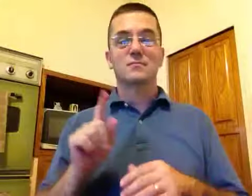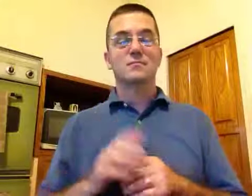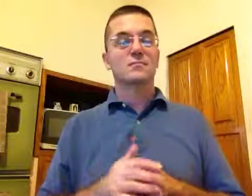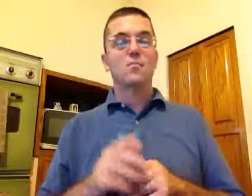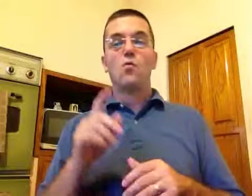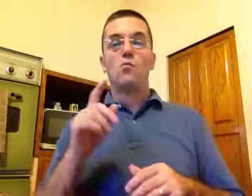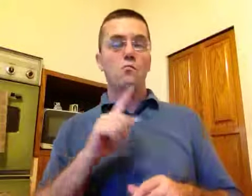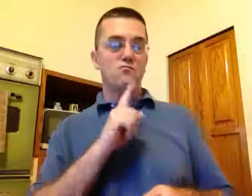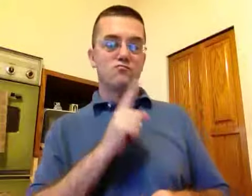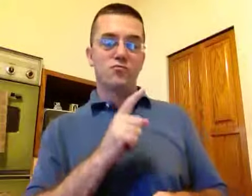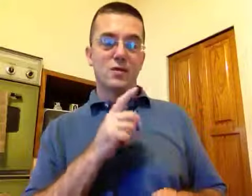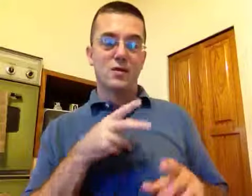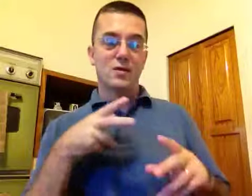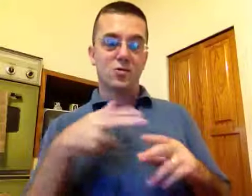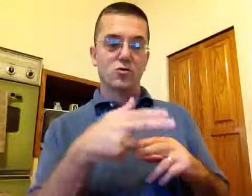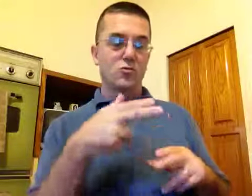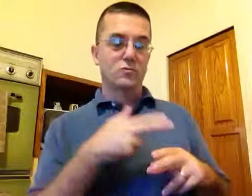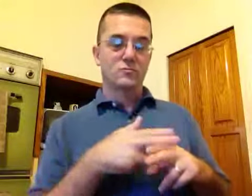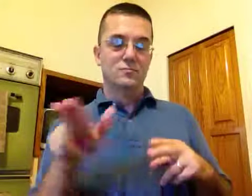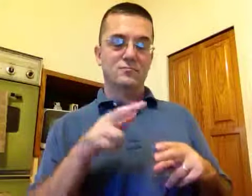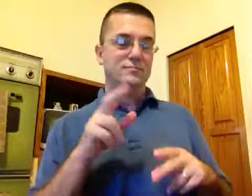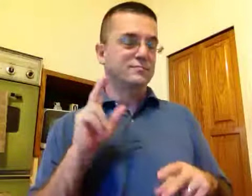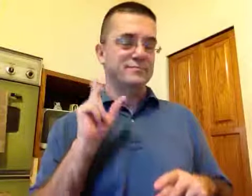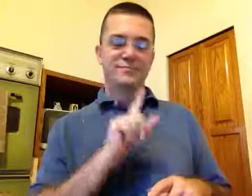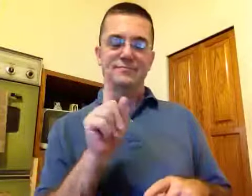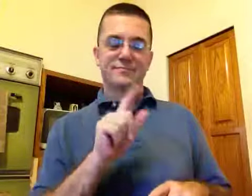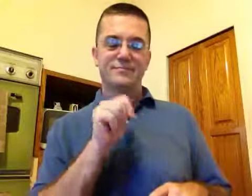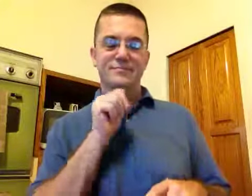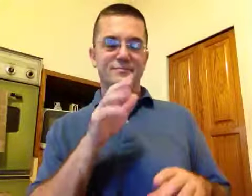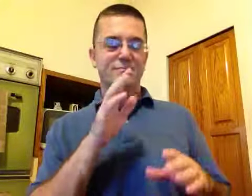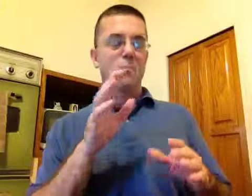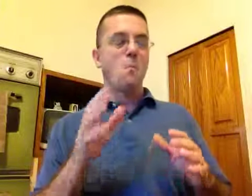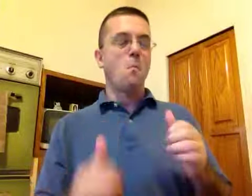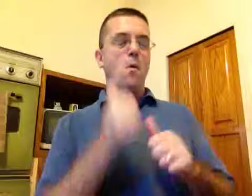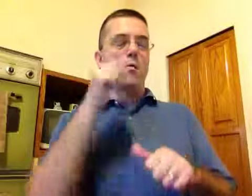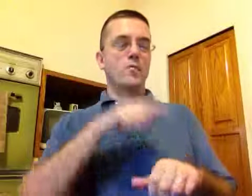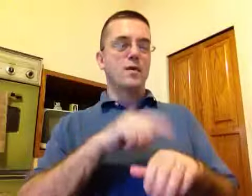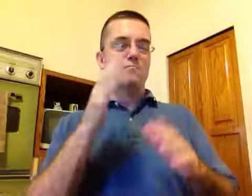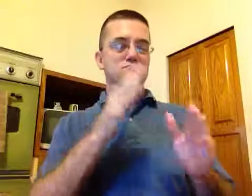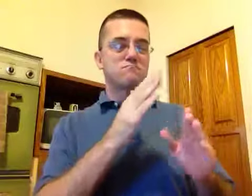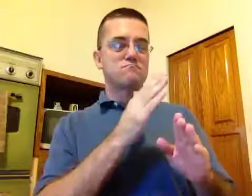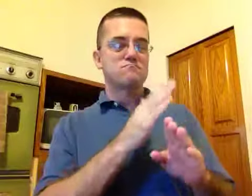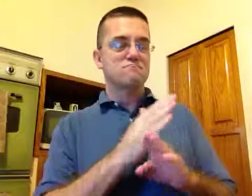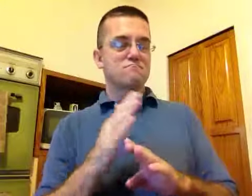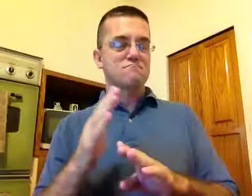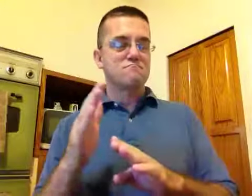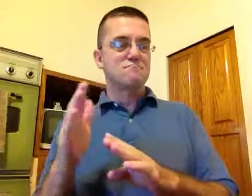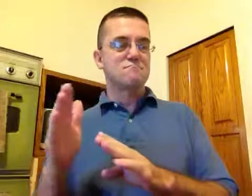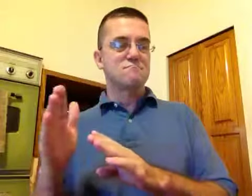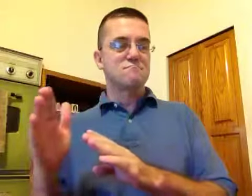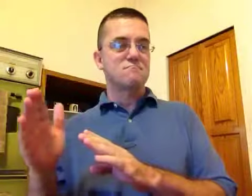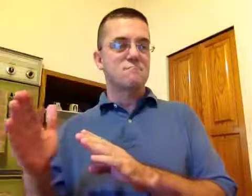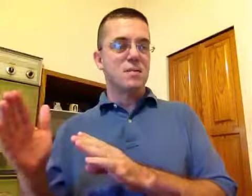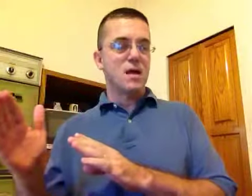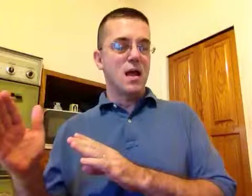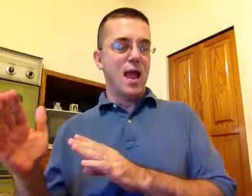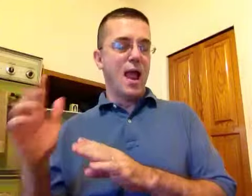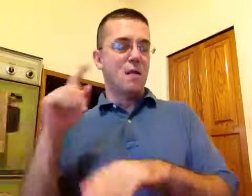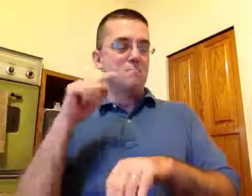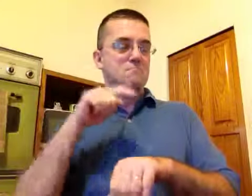no shortcut to any place that's worth going. Most things with money that are done right take too much time. If you